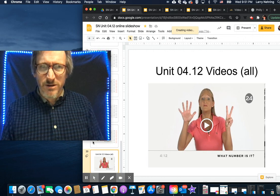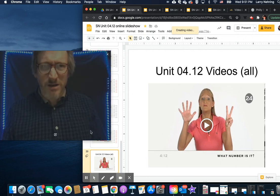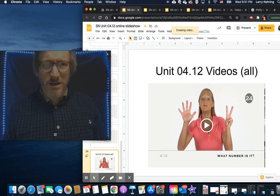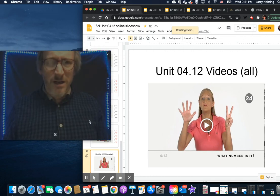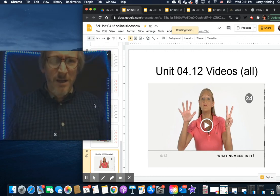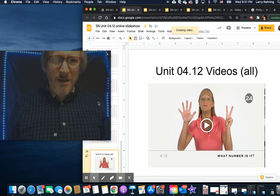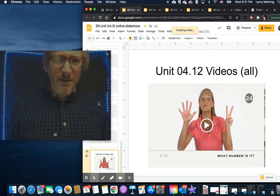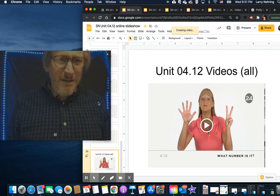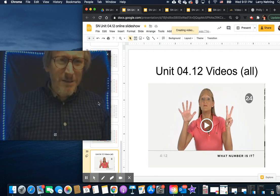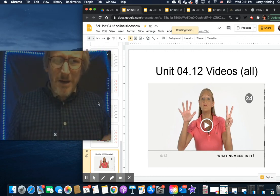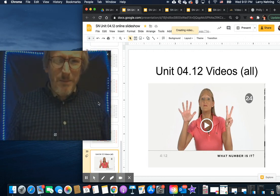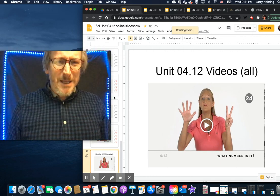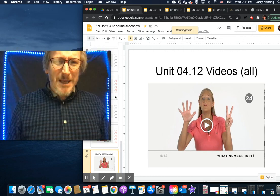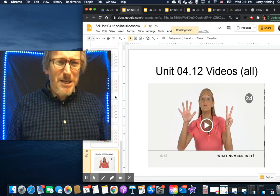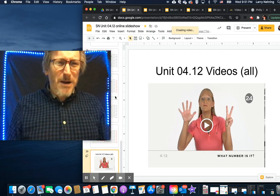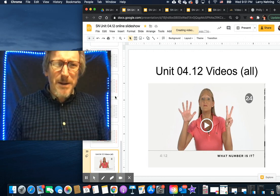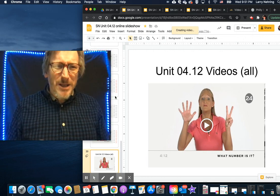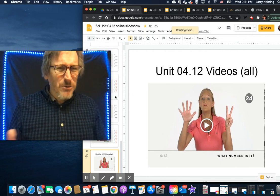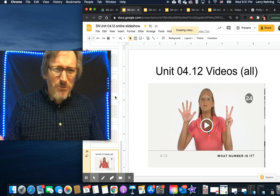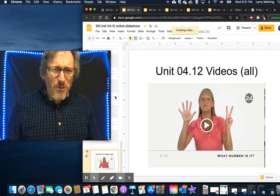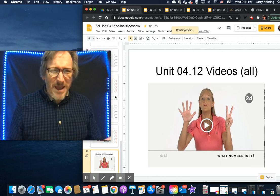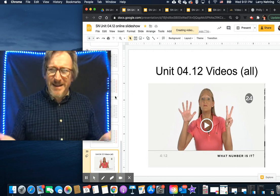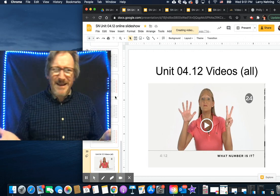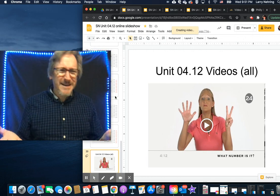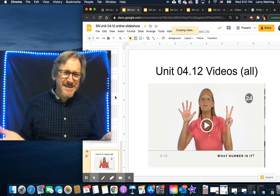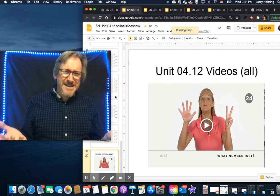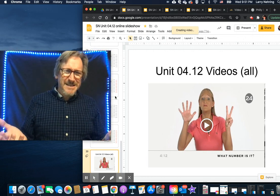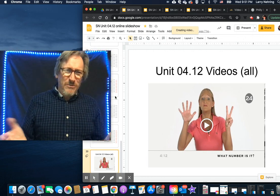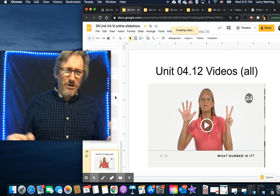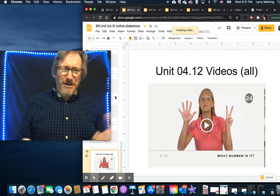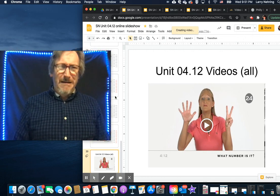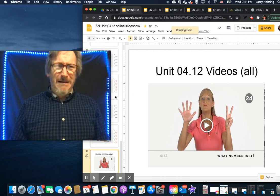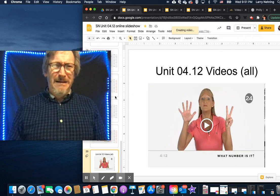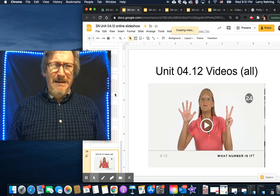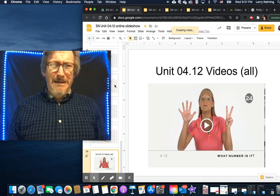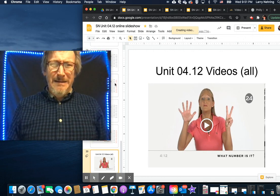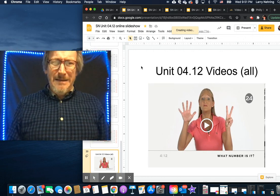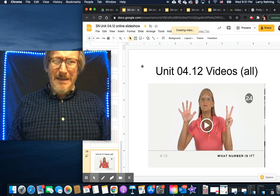Whatever. I try to be cute and romantic, and it just doesn't